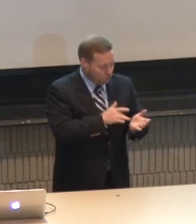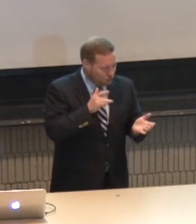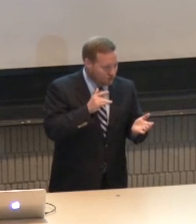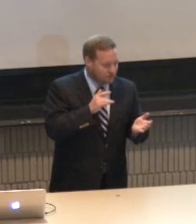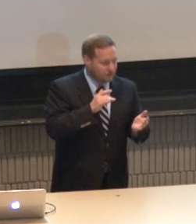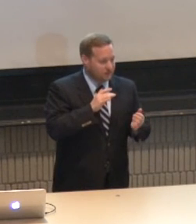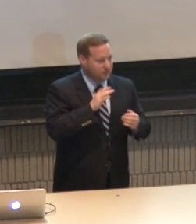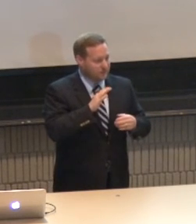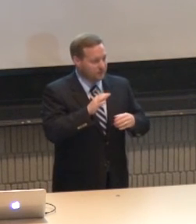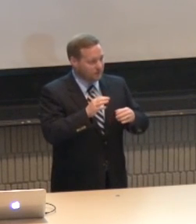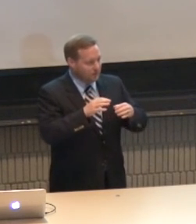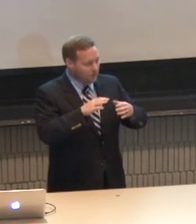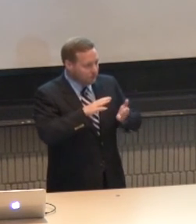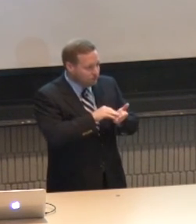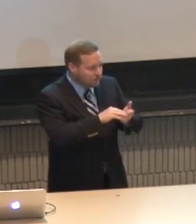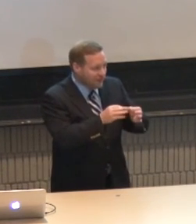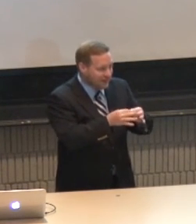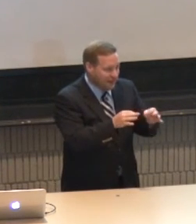aware of your own privilege.